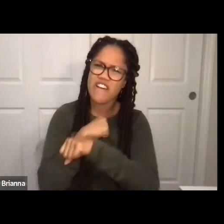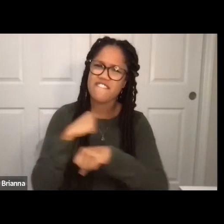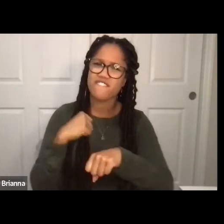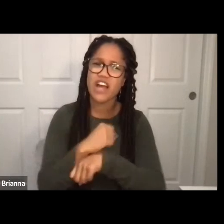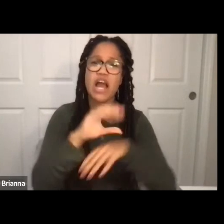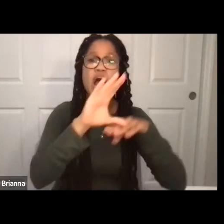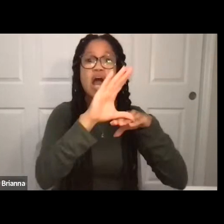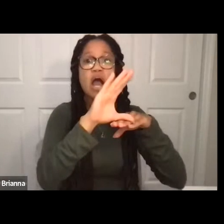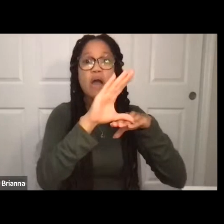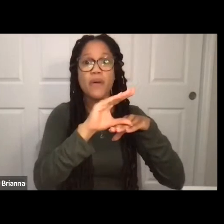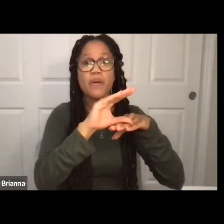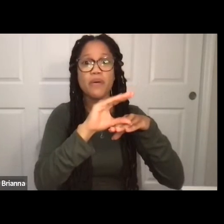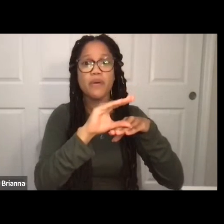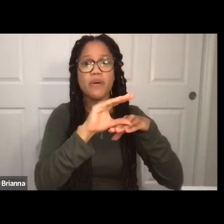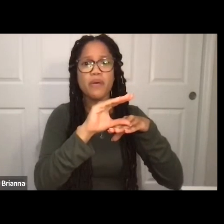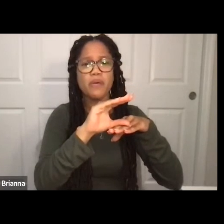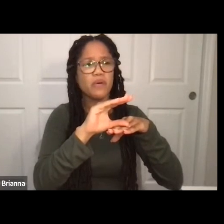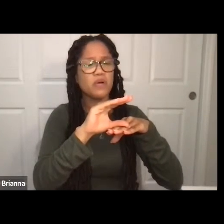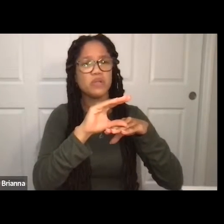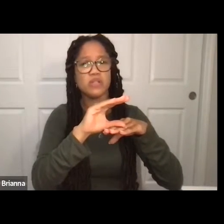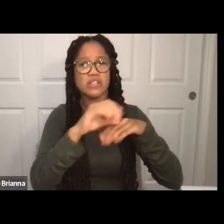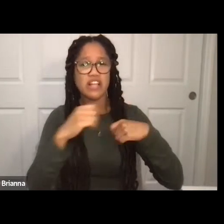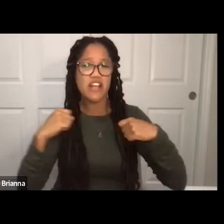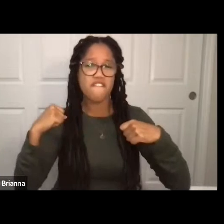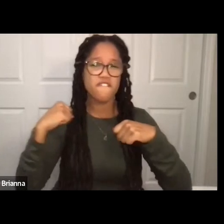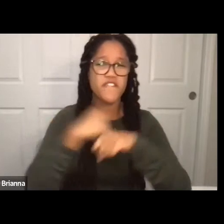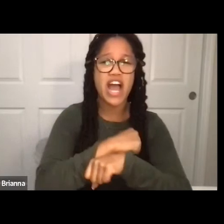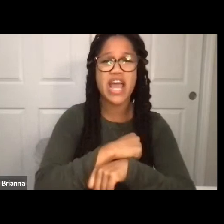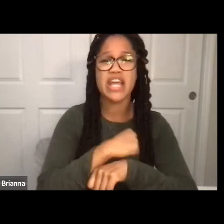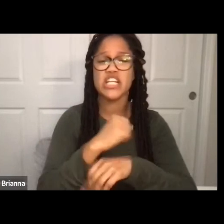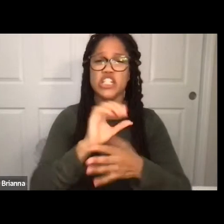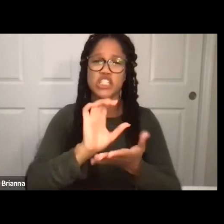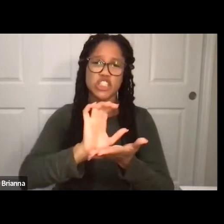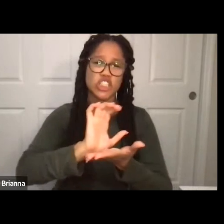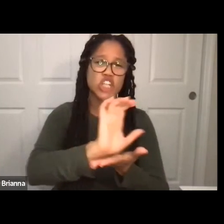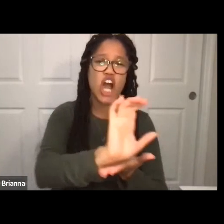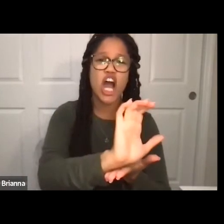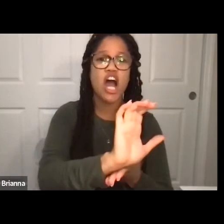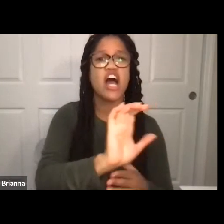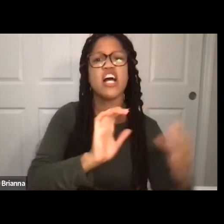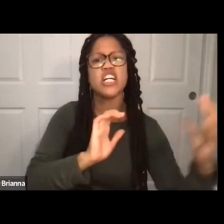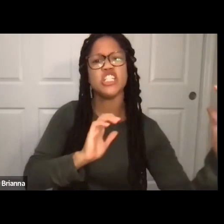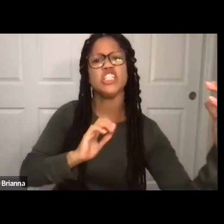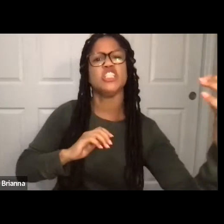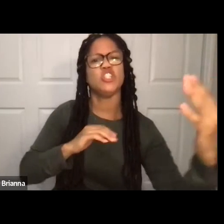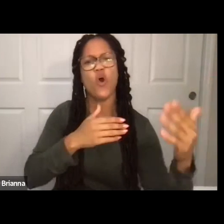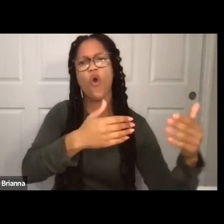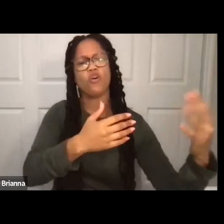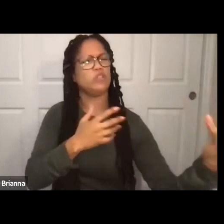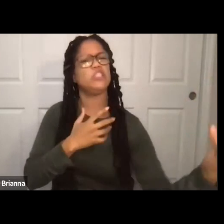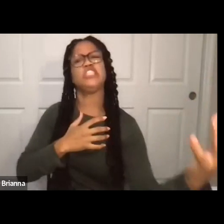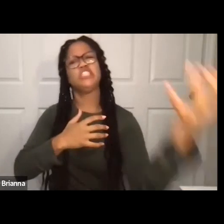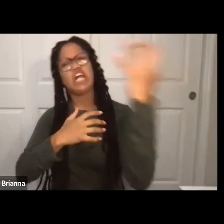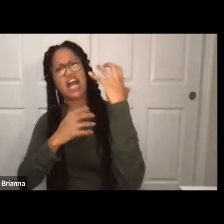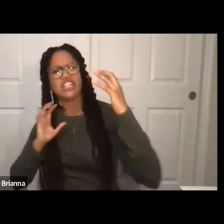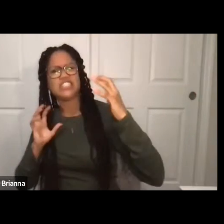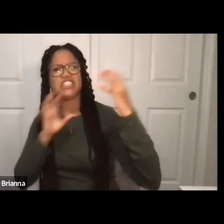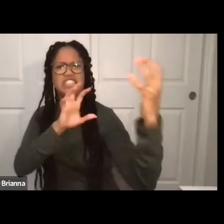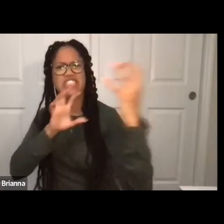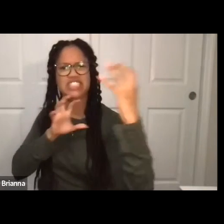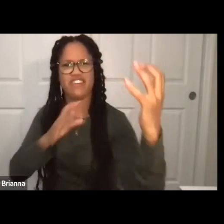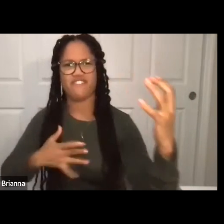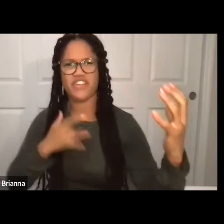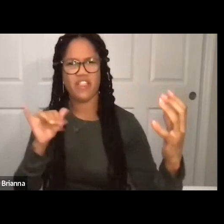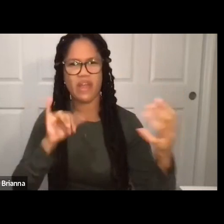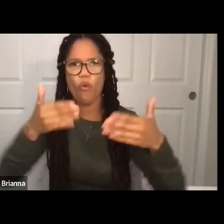they're pushing back to try to win more than the chunk that we cut. Here's what's been really helpful for me.